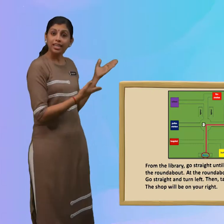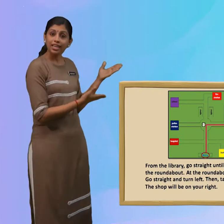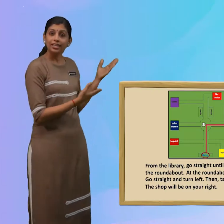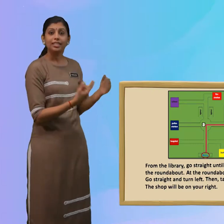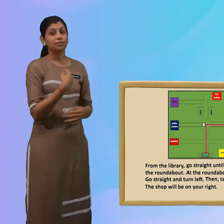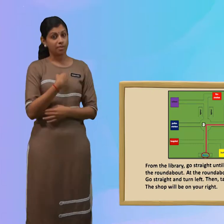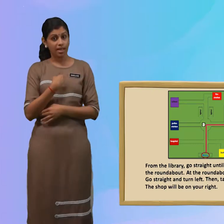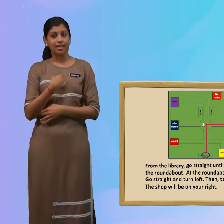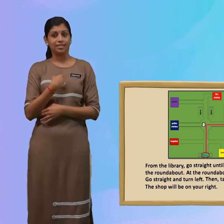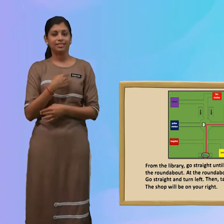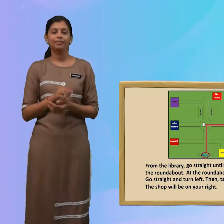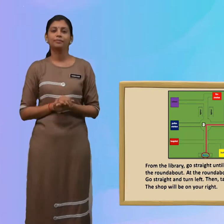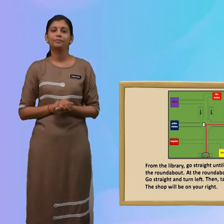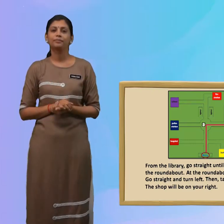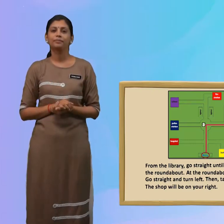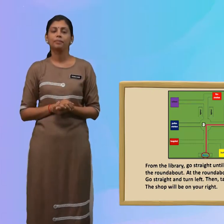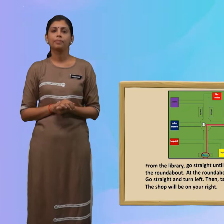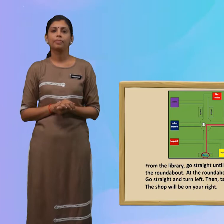Here is my answer.